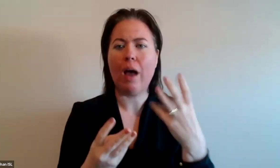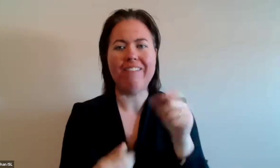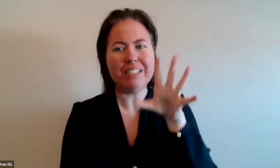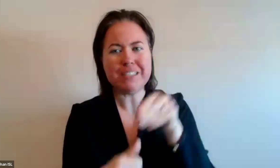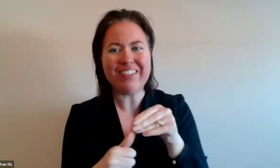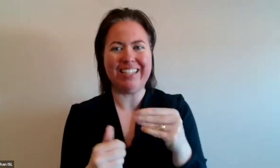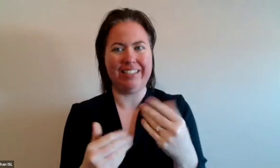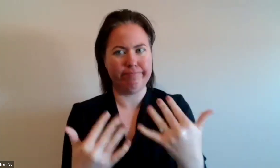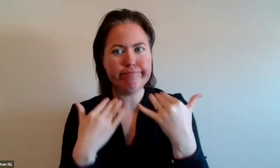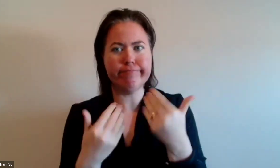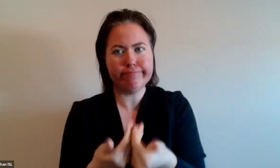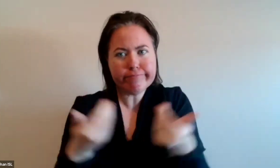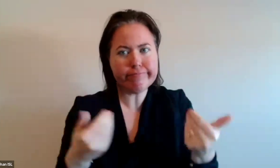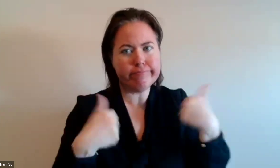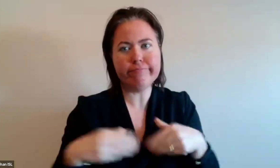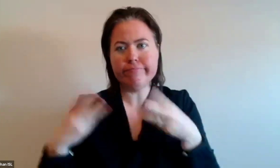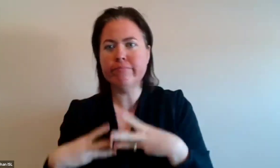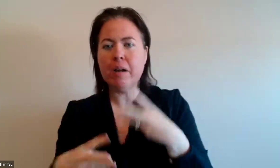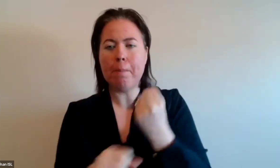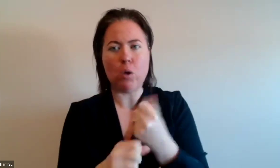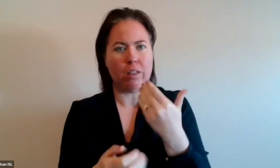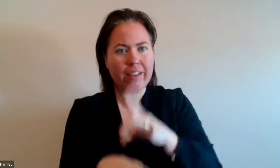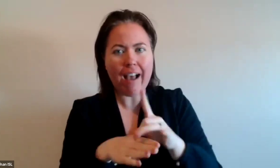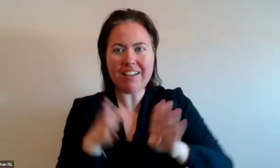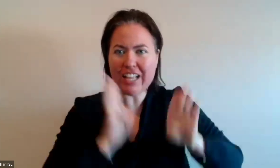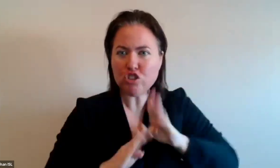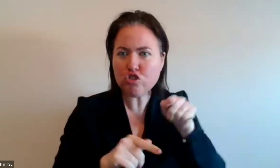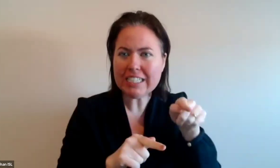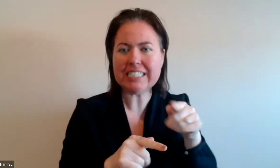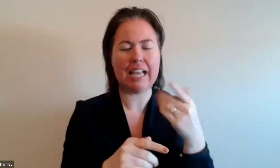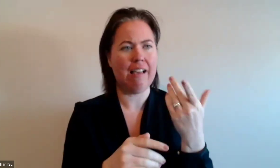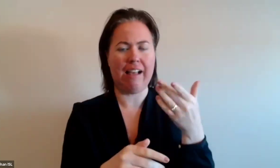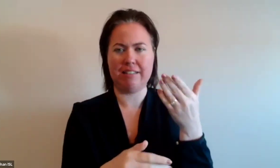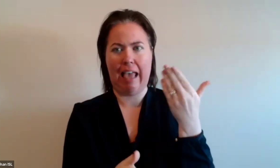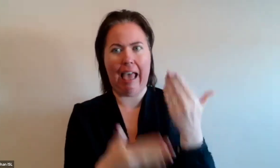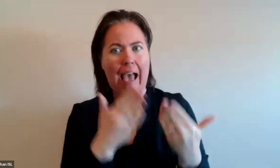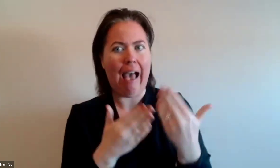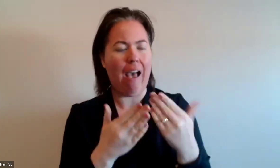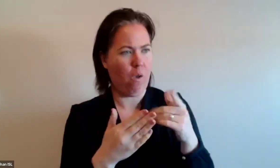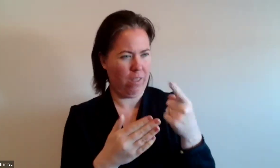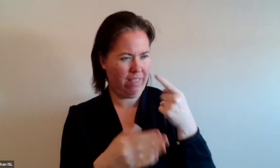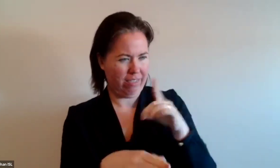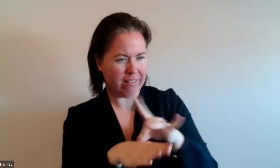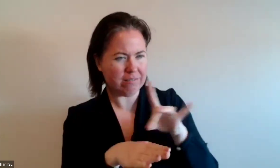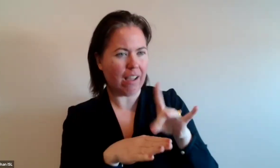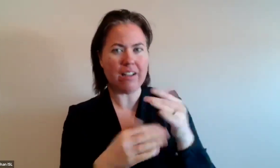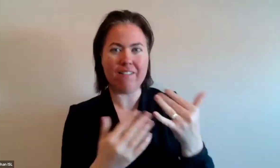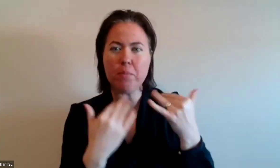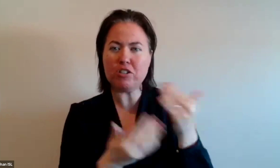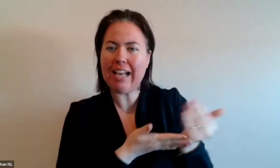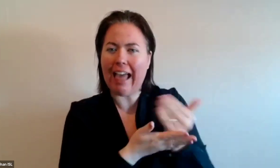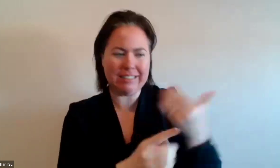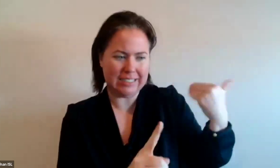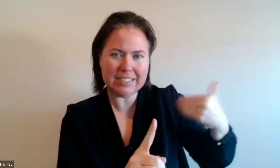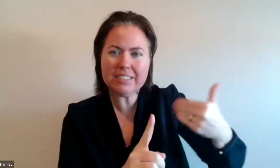gender-specific data on ECT injuries, type of injuries, and how such data are systematically collected.